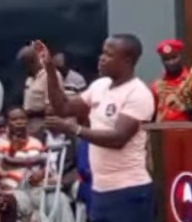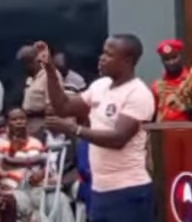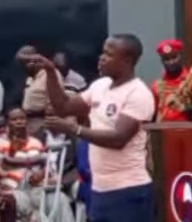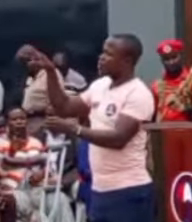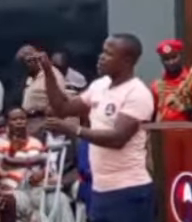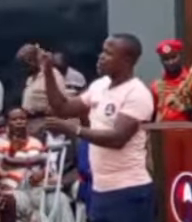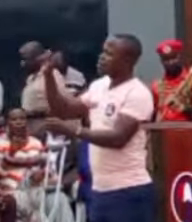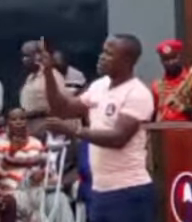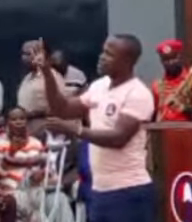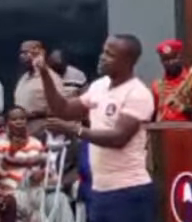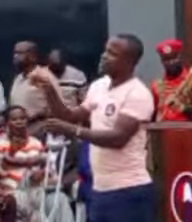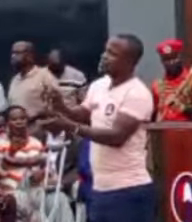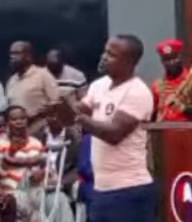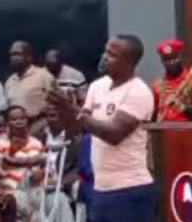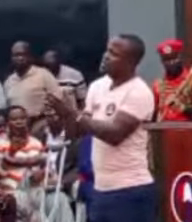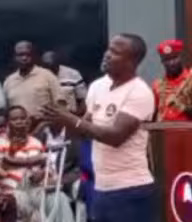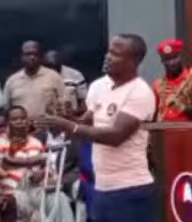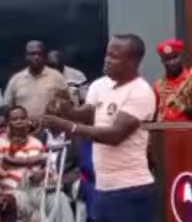ab'ebikulu eby'enjawulo